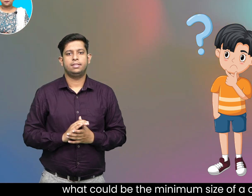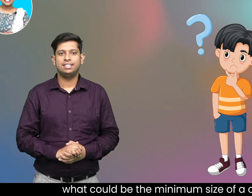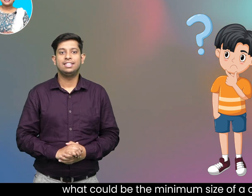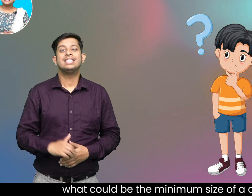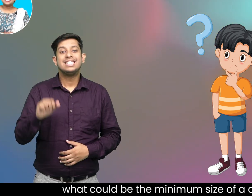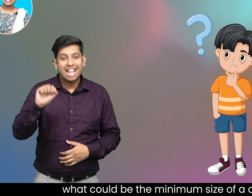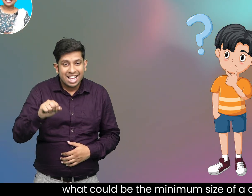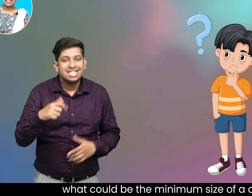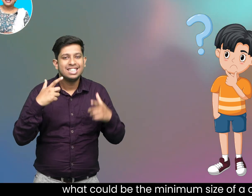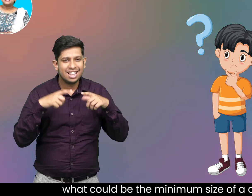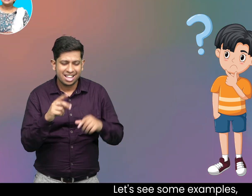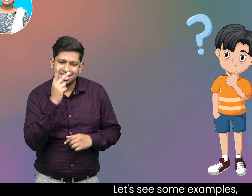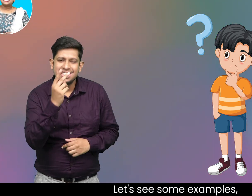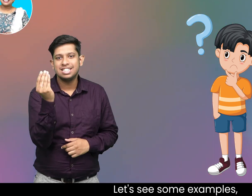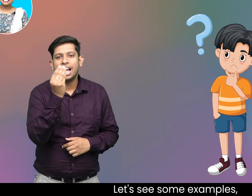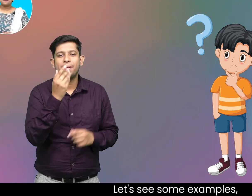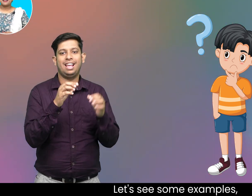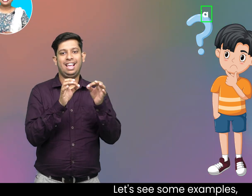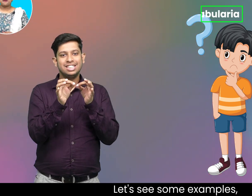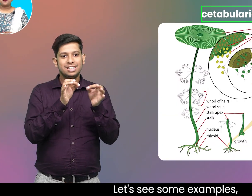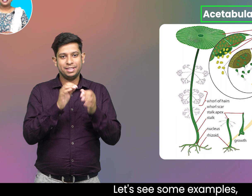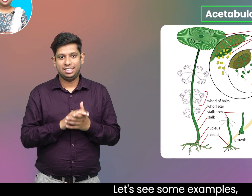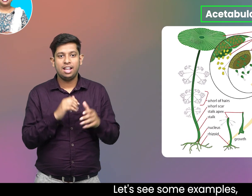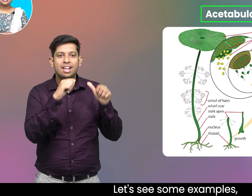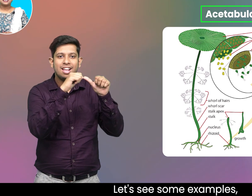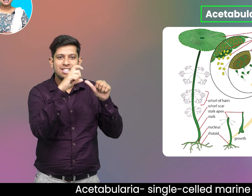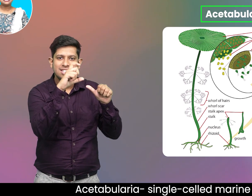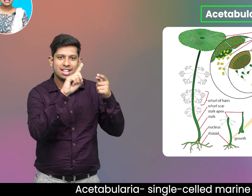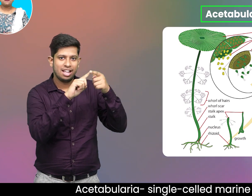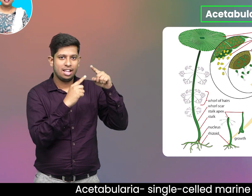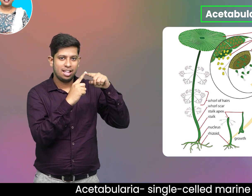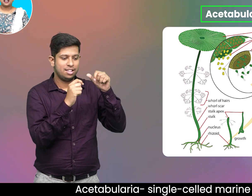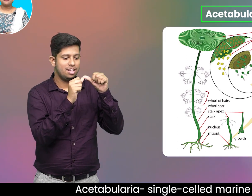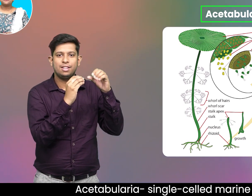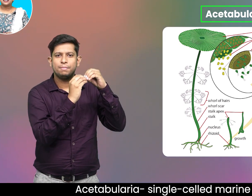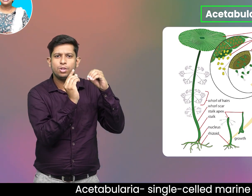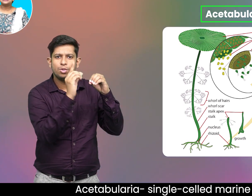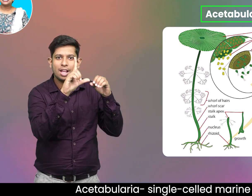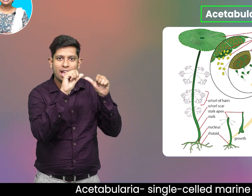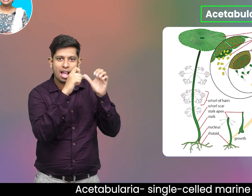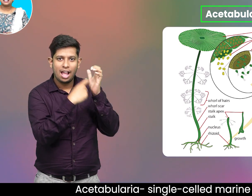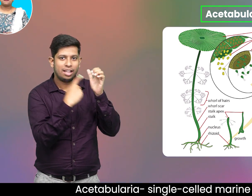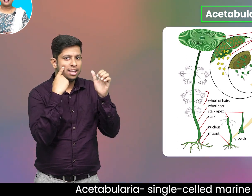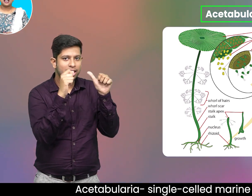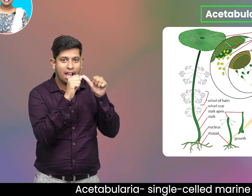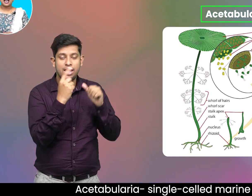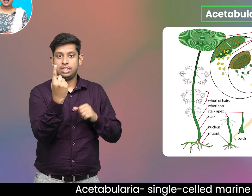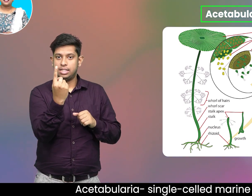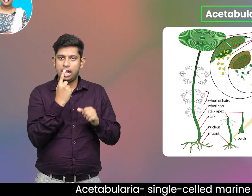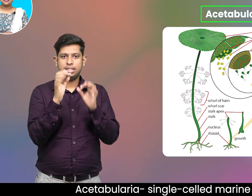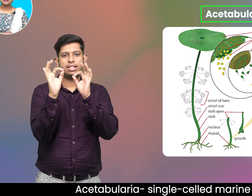cell? Yes, let's see some examples. Acetabularia, single cell